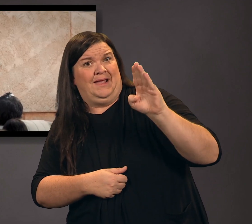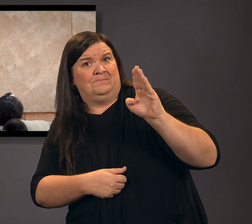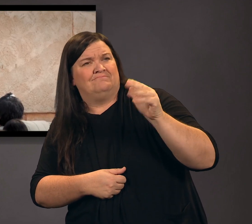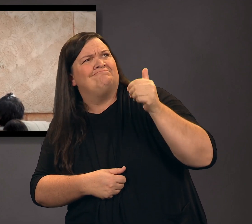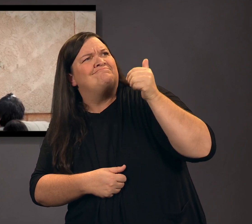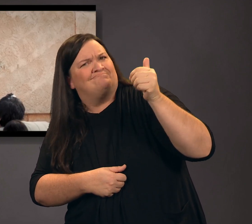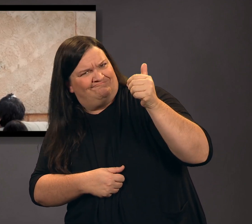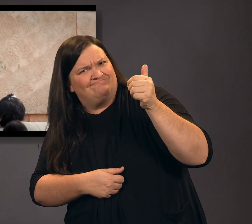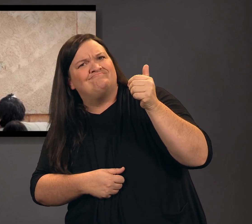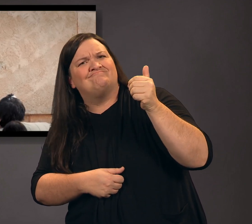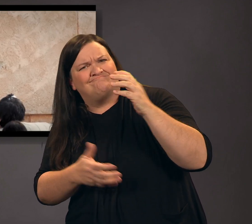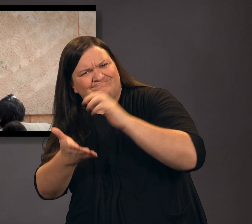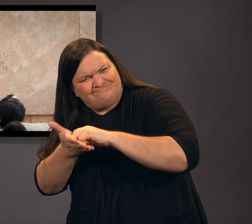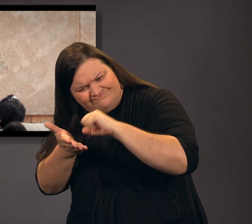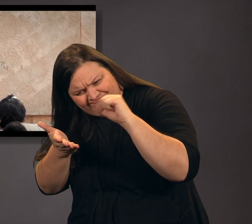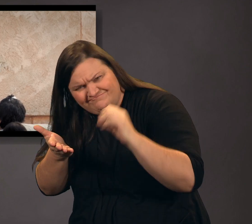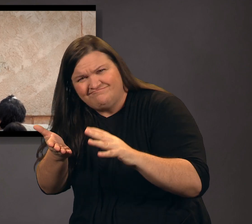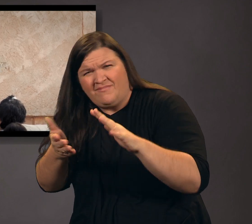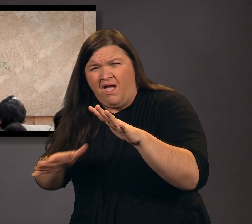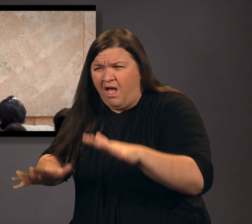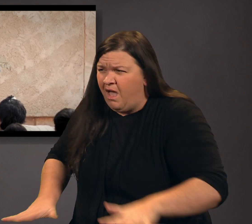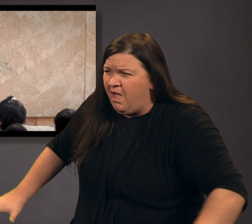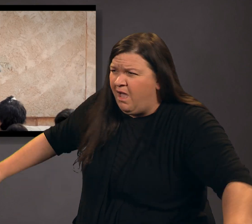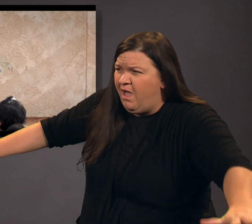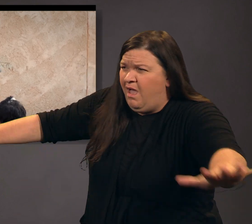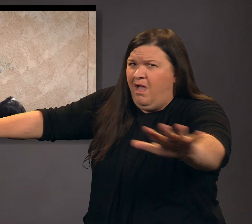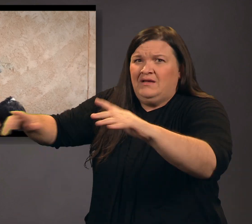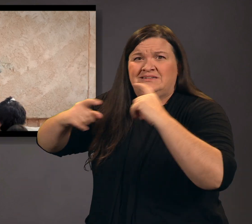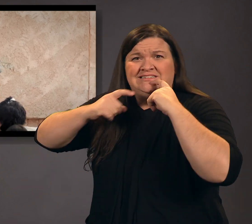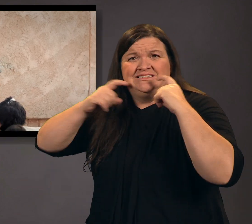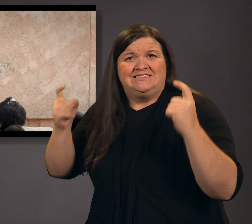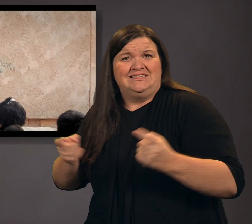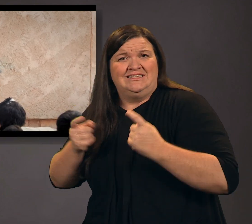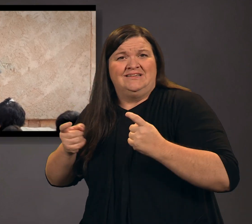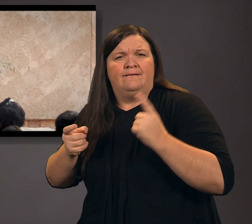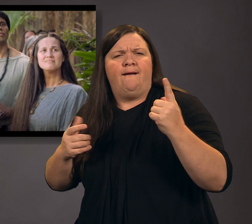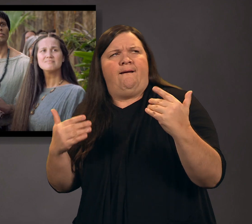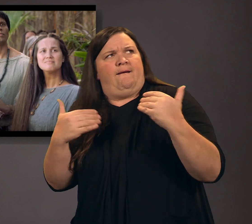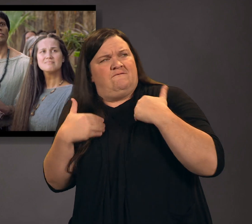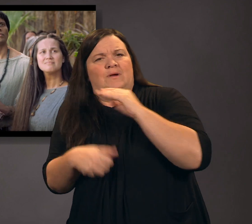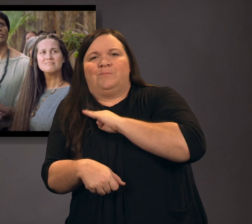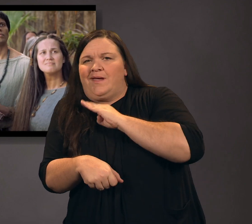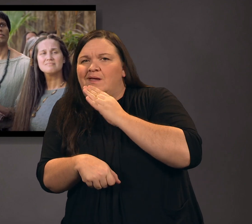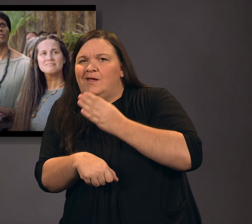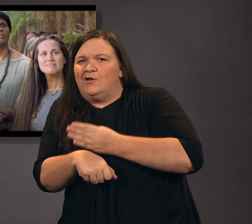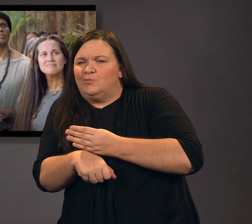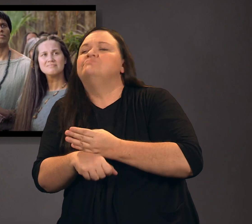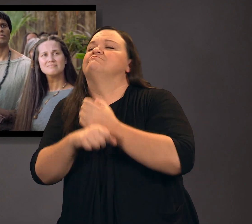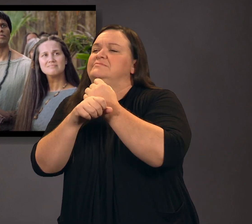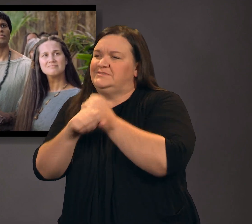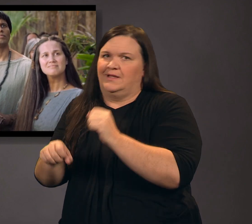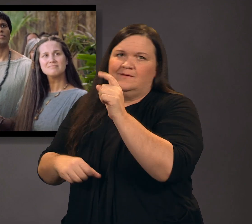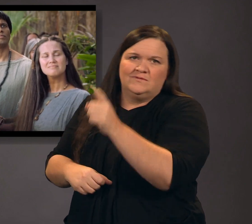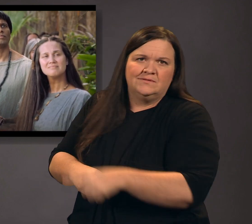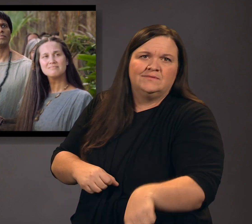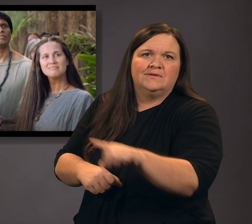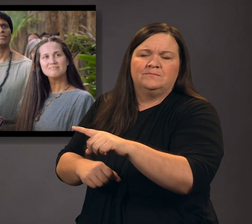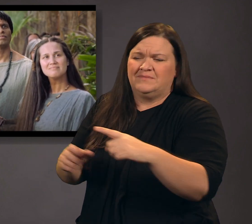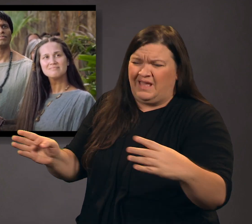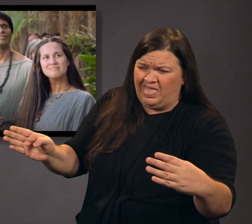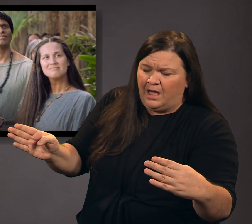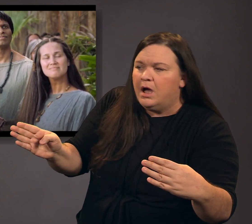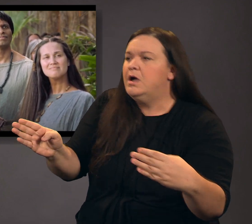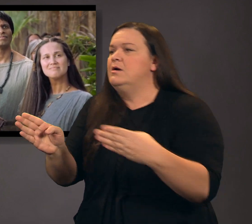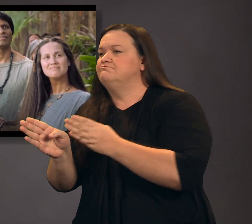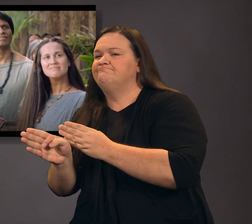who is mighty to save and to cleanse from all unrighteousness. Come, and fear